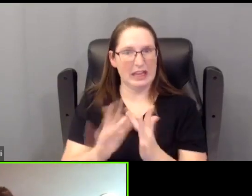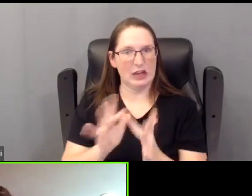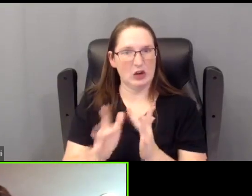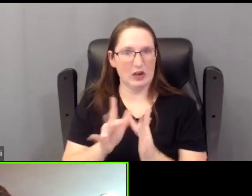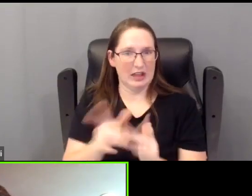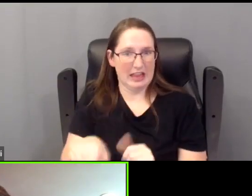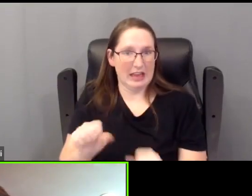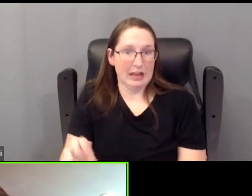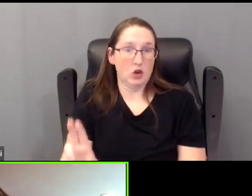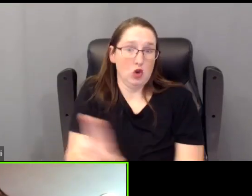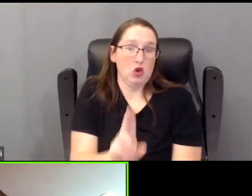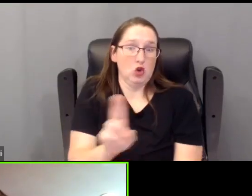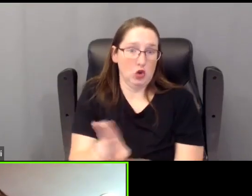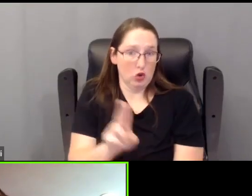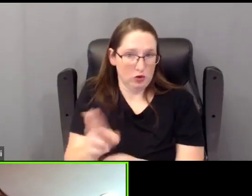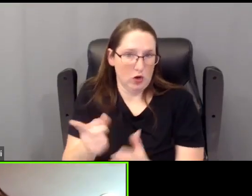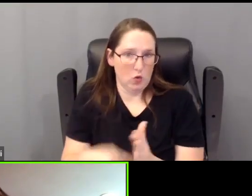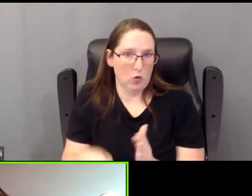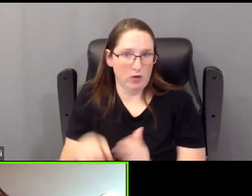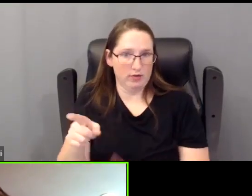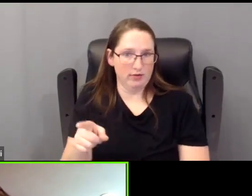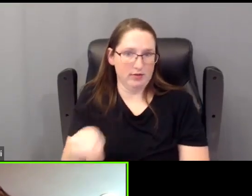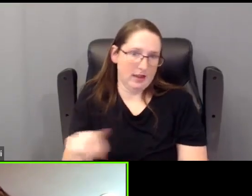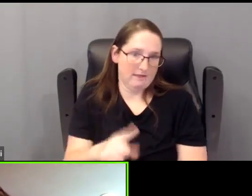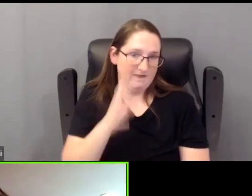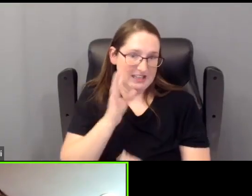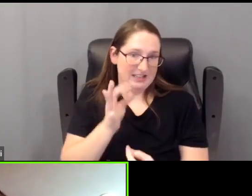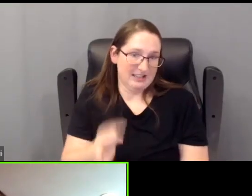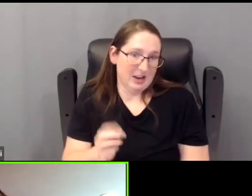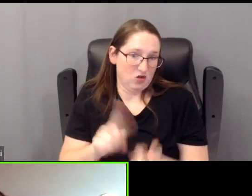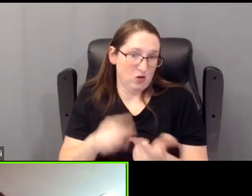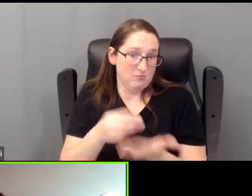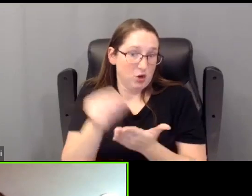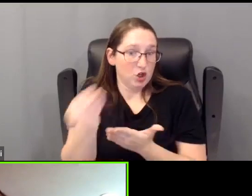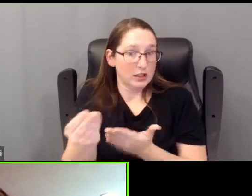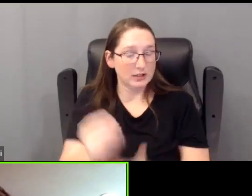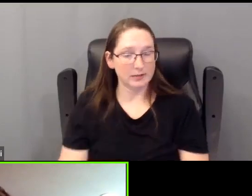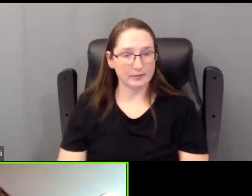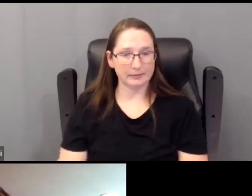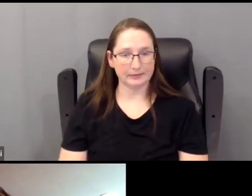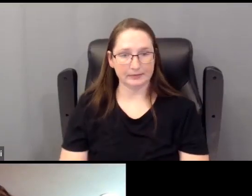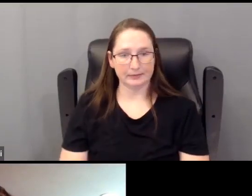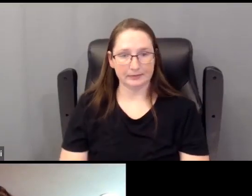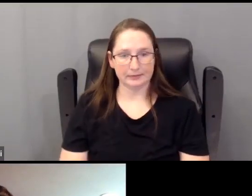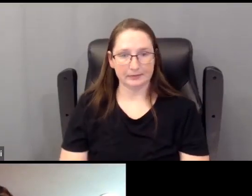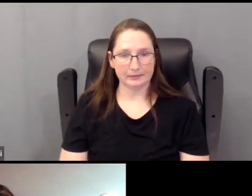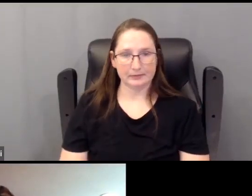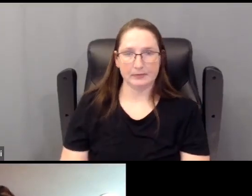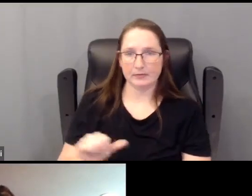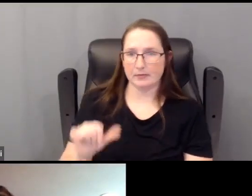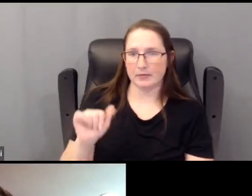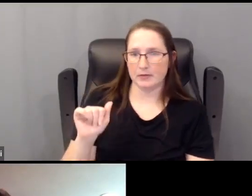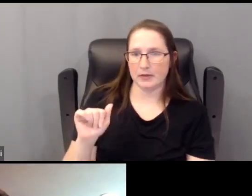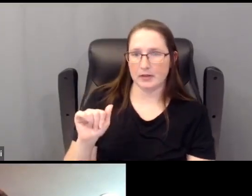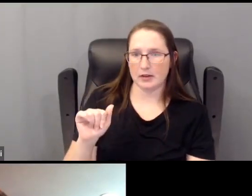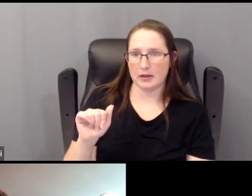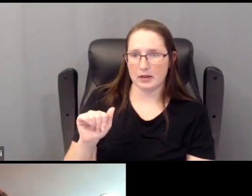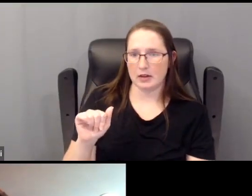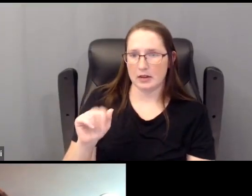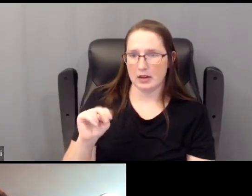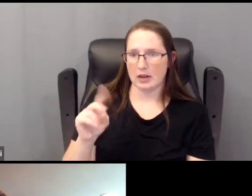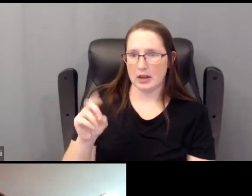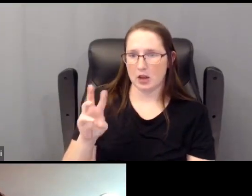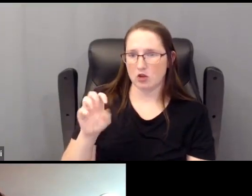can use what they've, decided to purchase. and it looks like Andrew put a link in